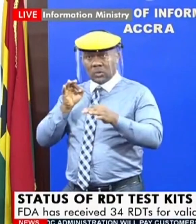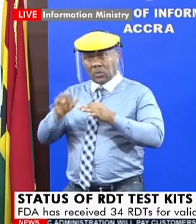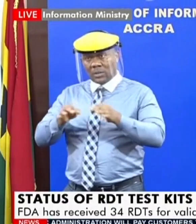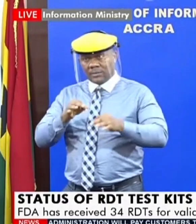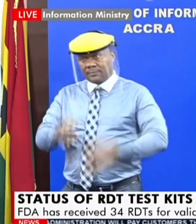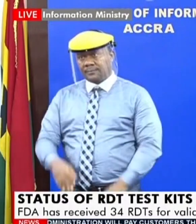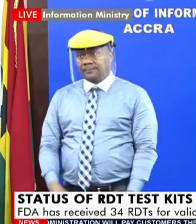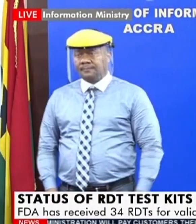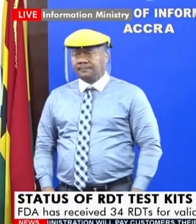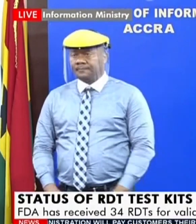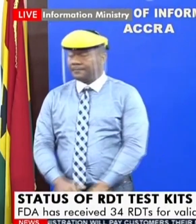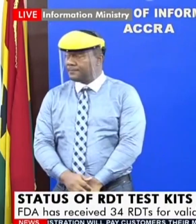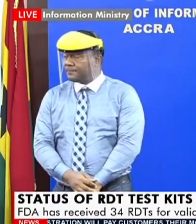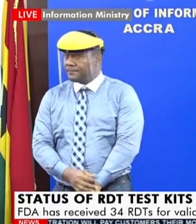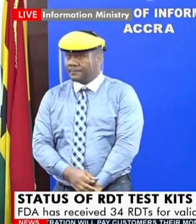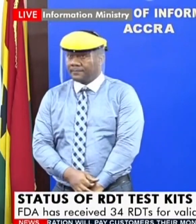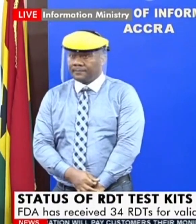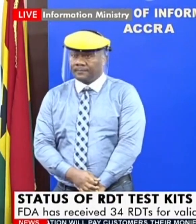Doc.